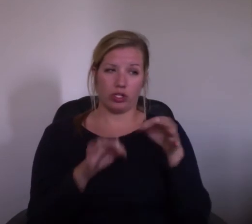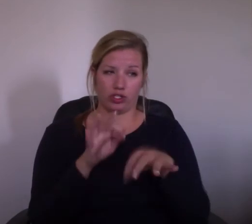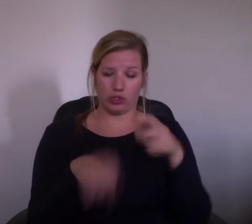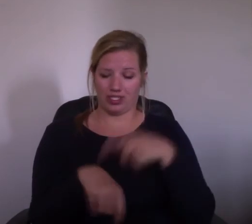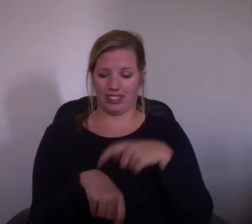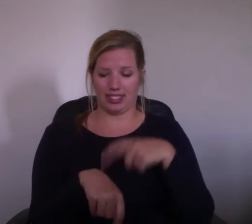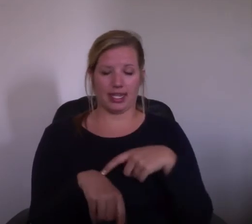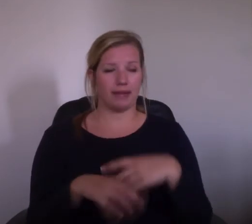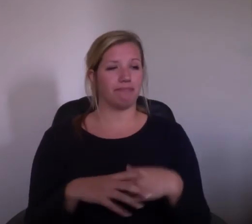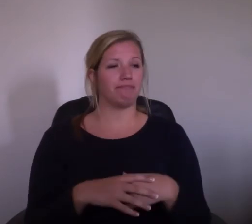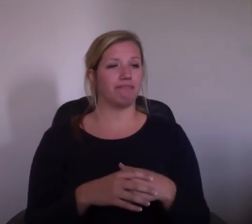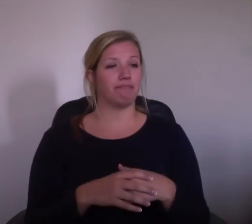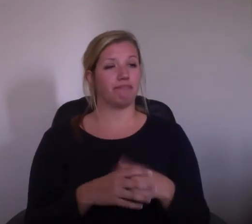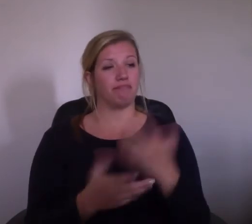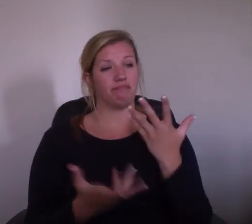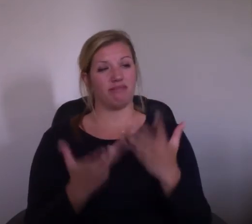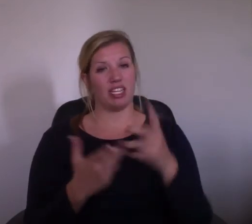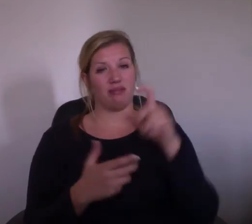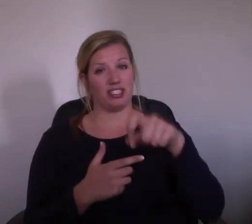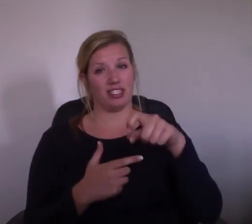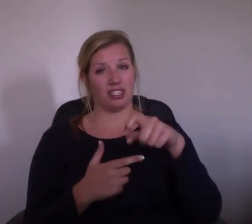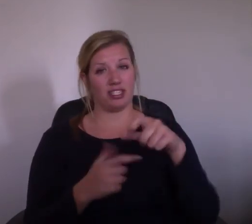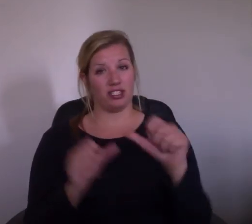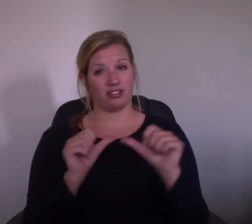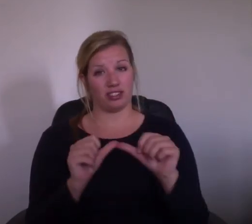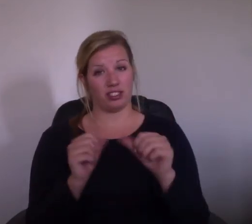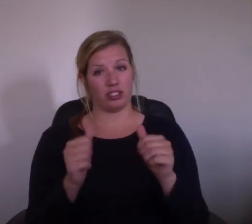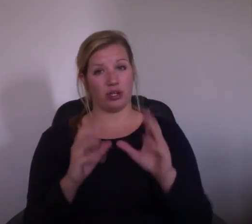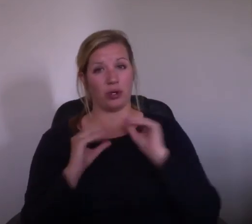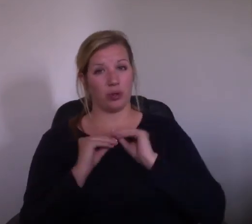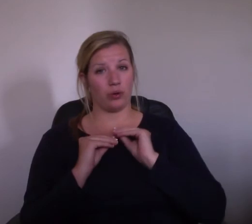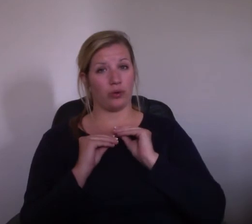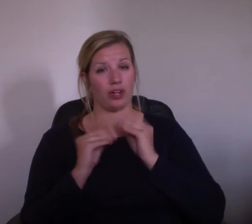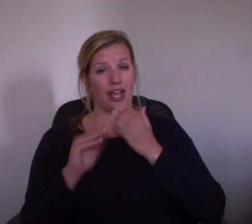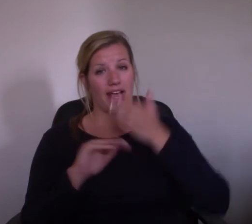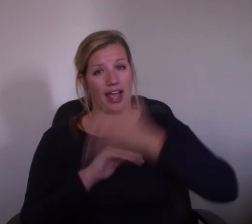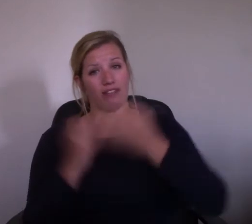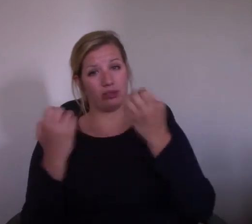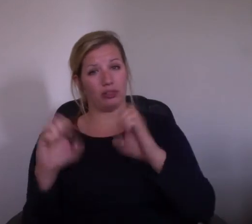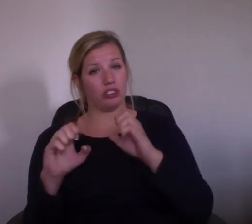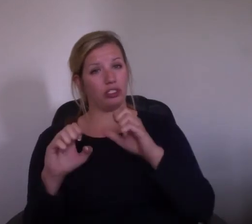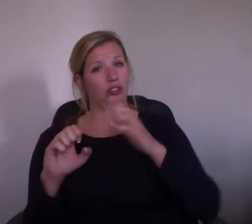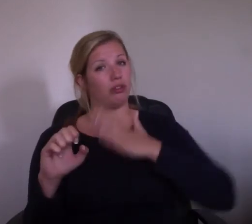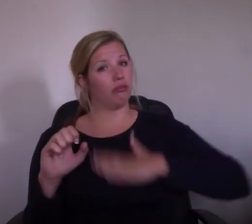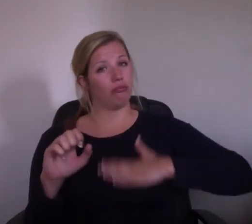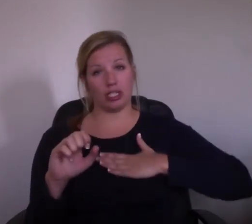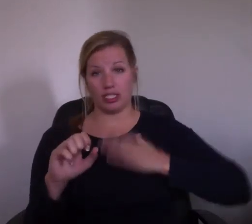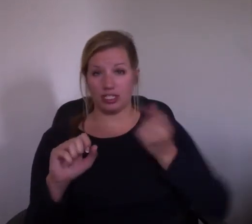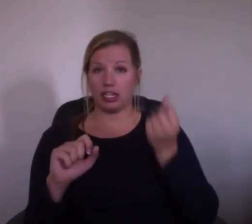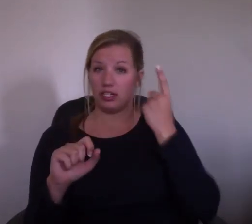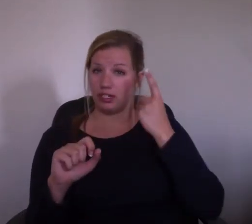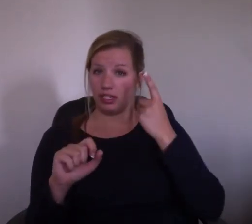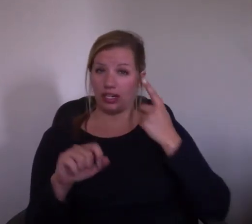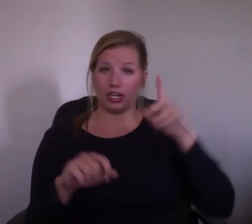So you may need to survive on your own after an emergency. Don't expect that government can immediately meet all of your needs.